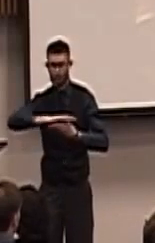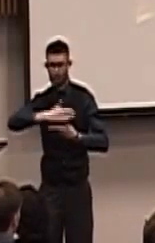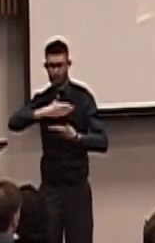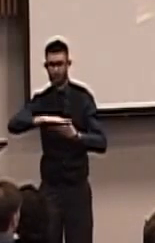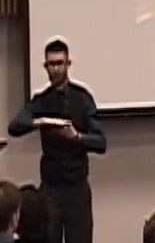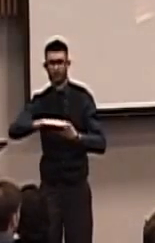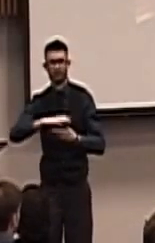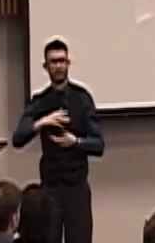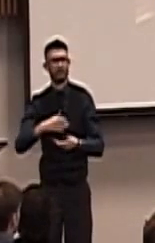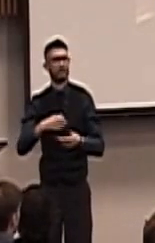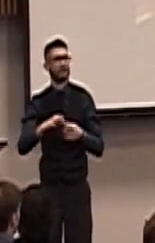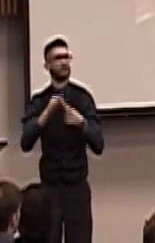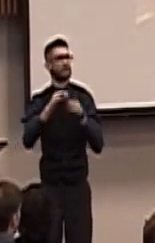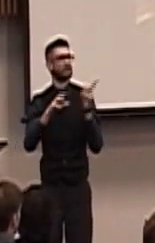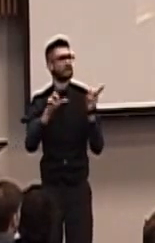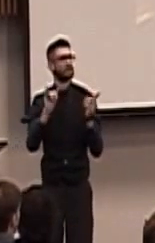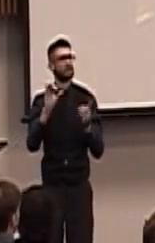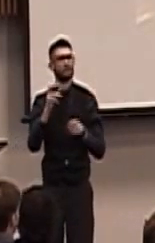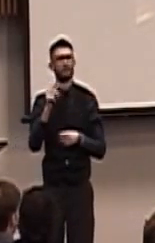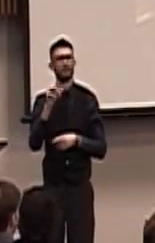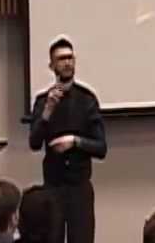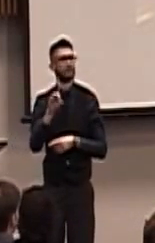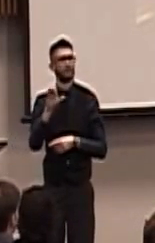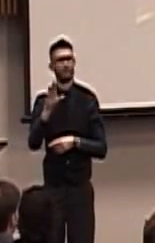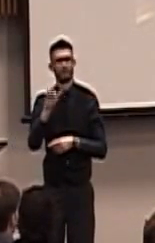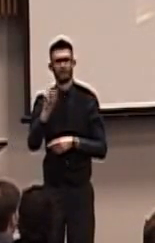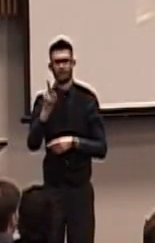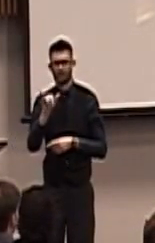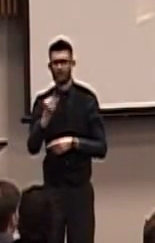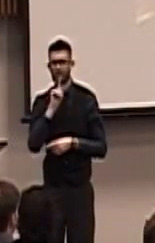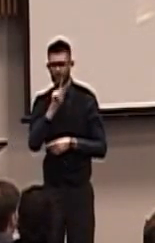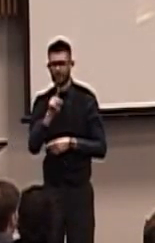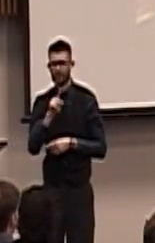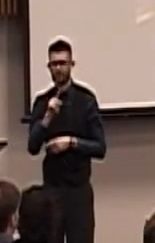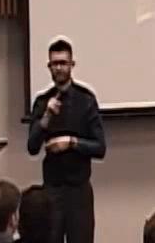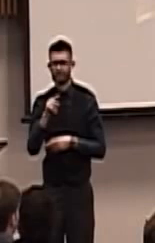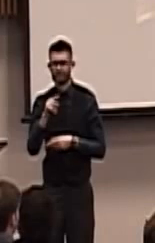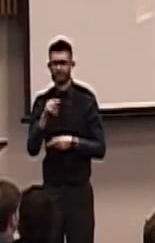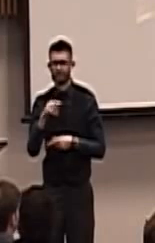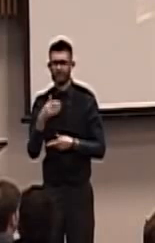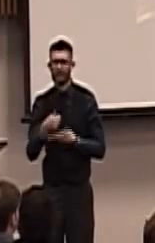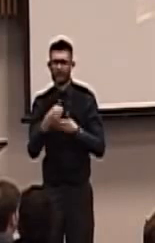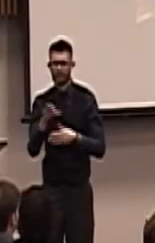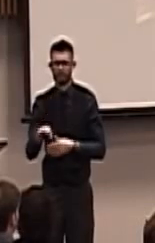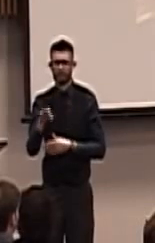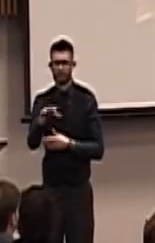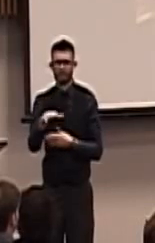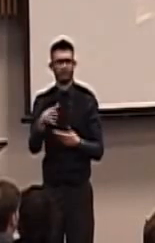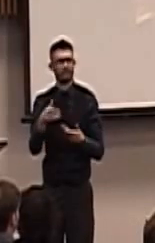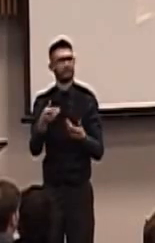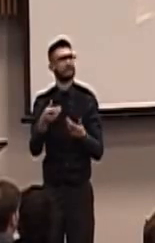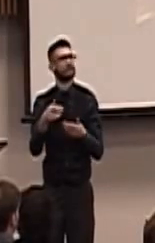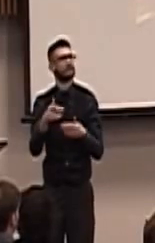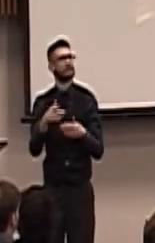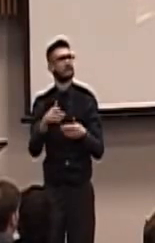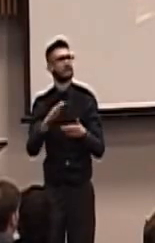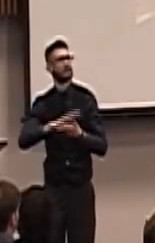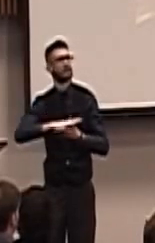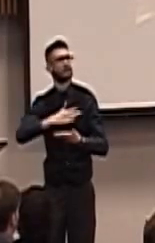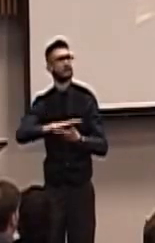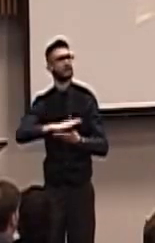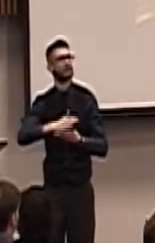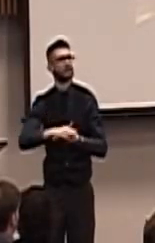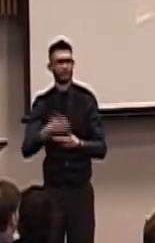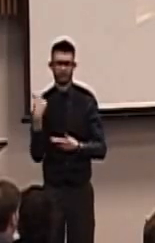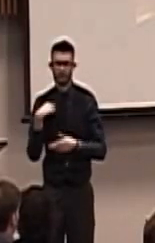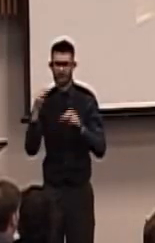especially Richard Cravey. And this is not only the way we communicate with them, they now